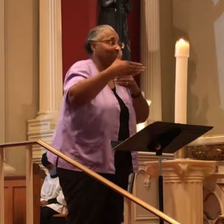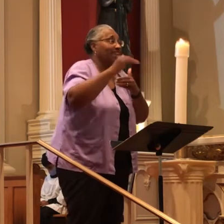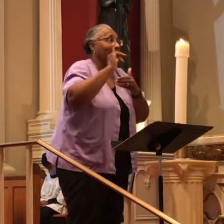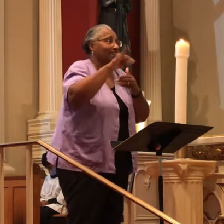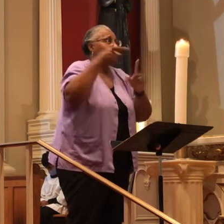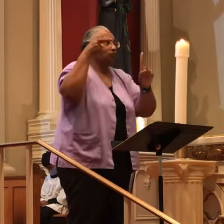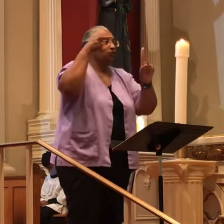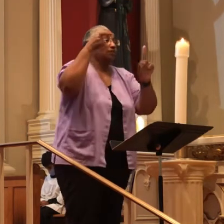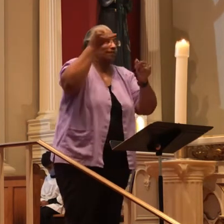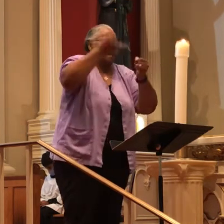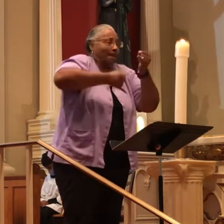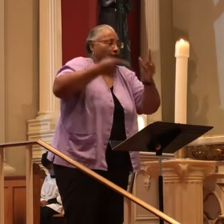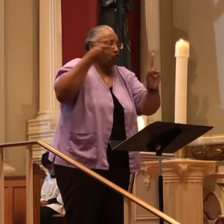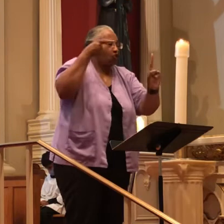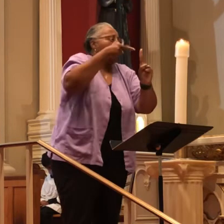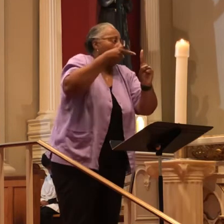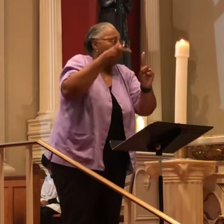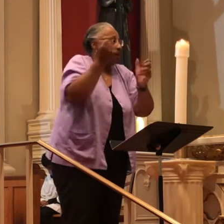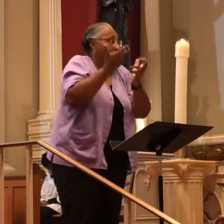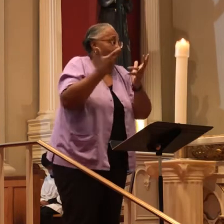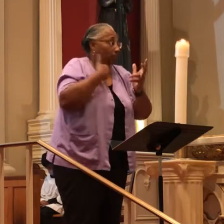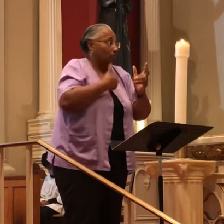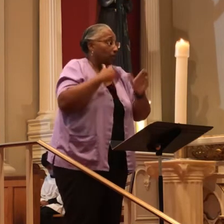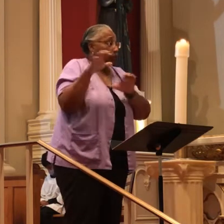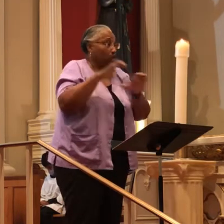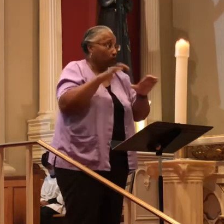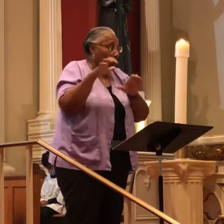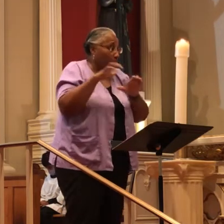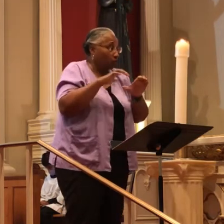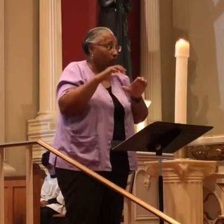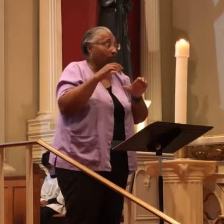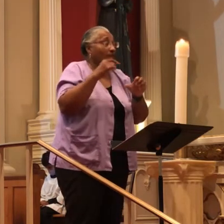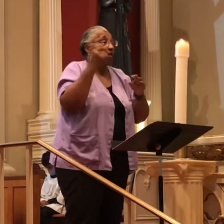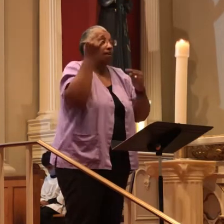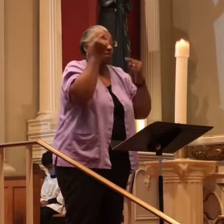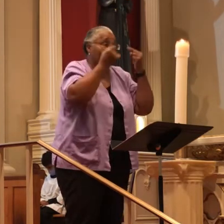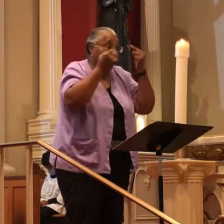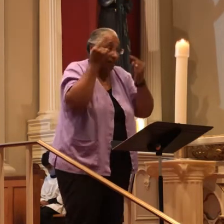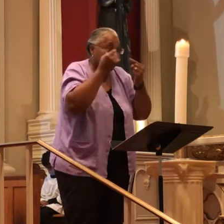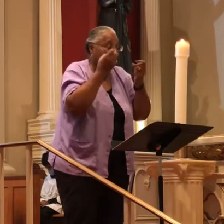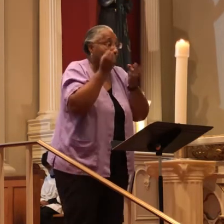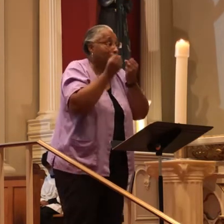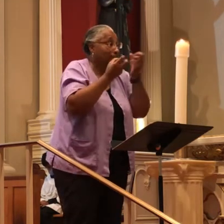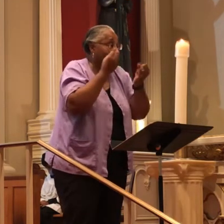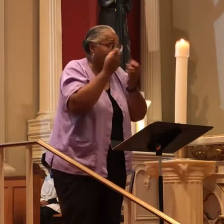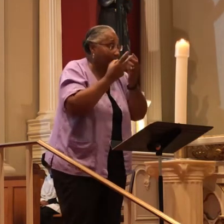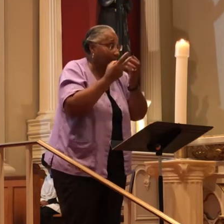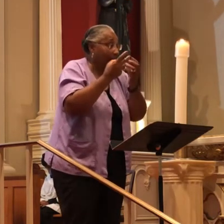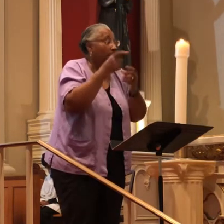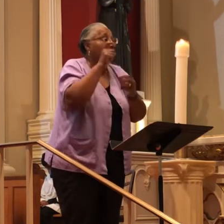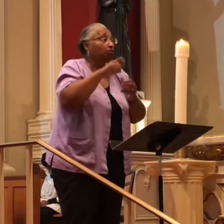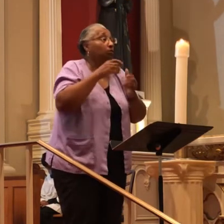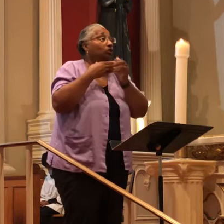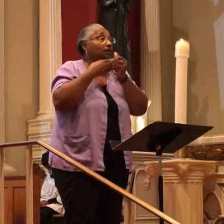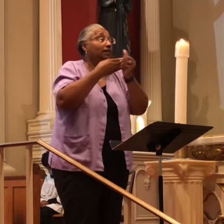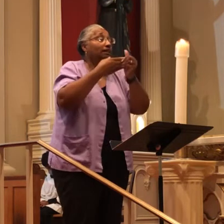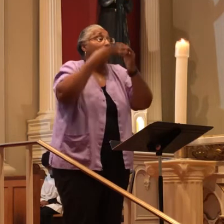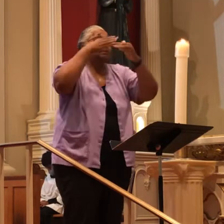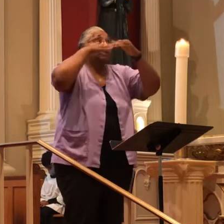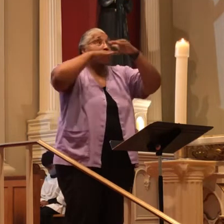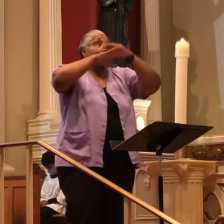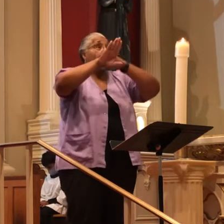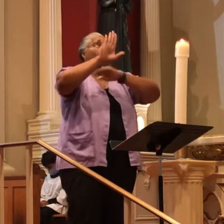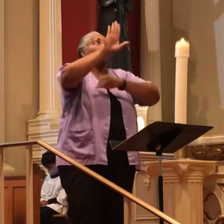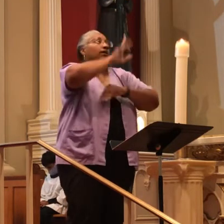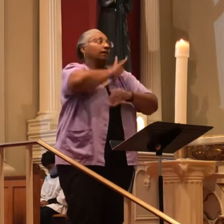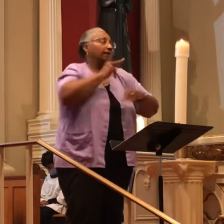do, everything we think, everything we say is supposed to lead us to that kingdom. And if we would